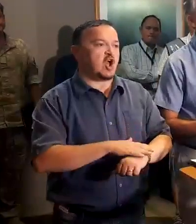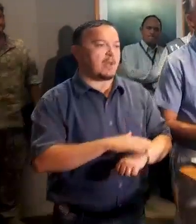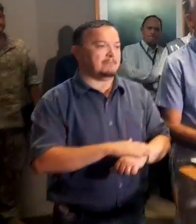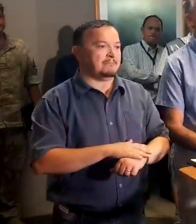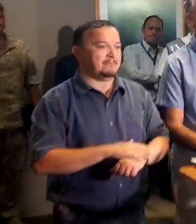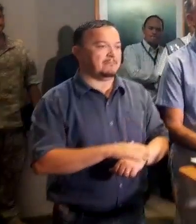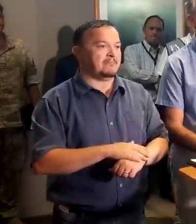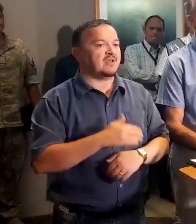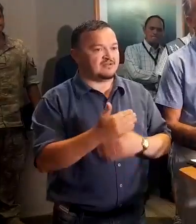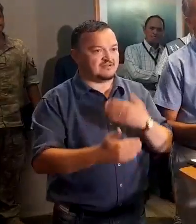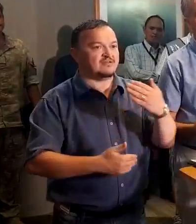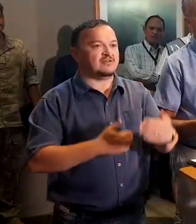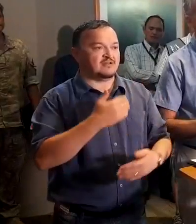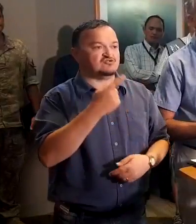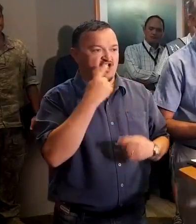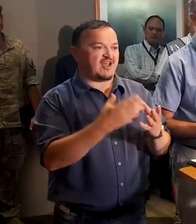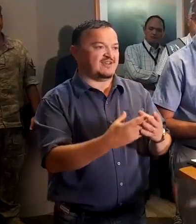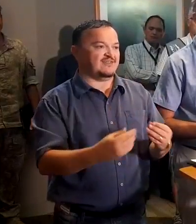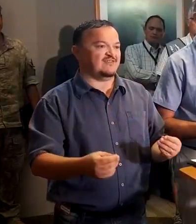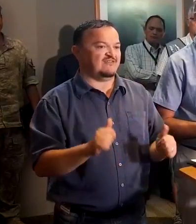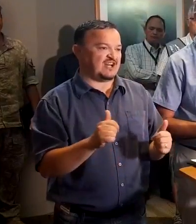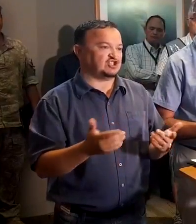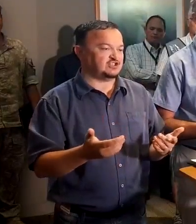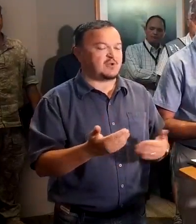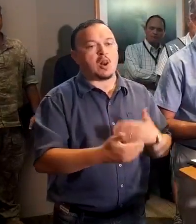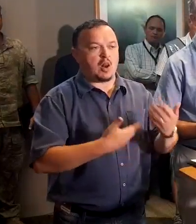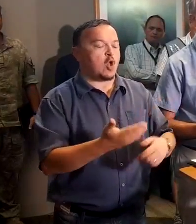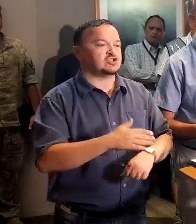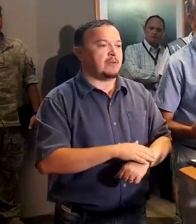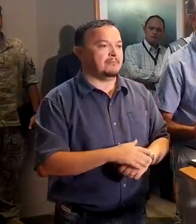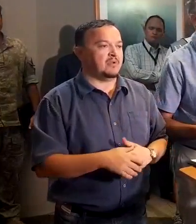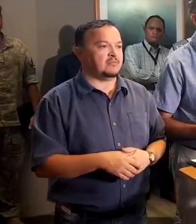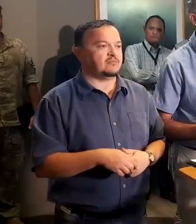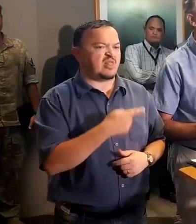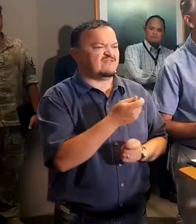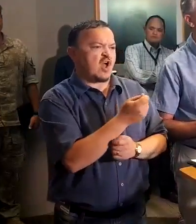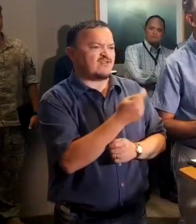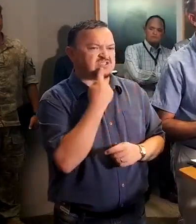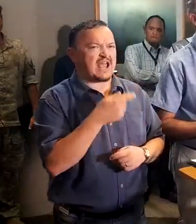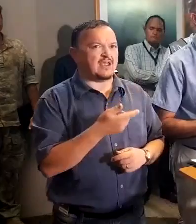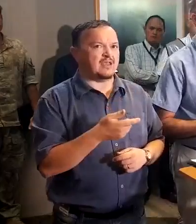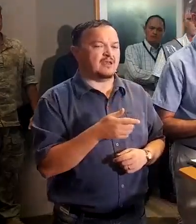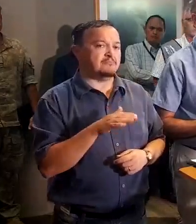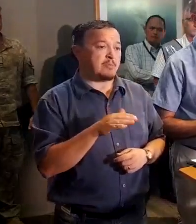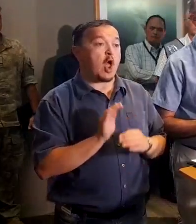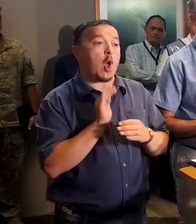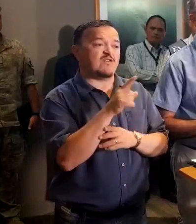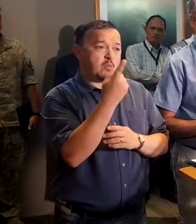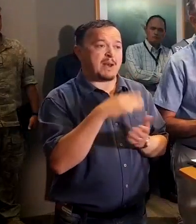in coming to a conclusion. The estimates are for the firefighting, it will be at least a month and most likely